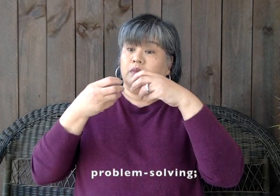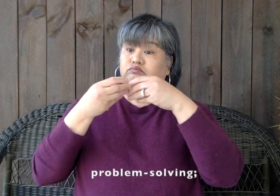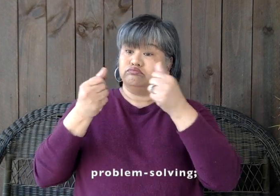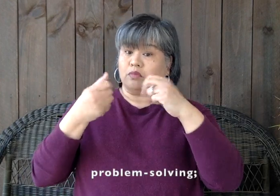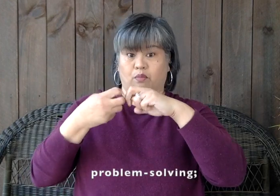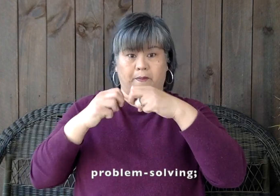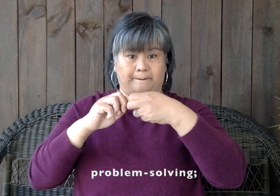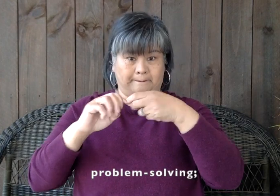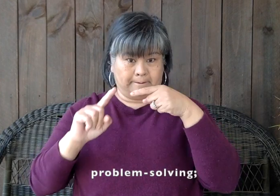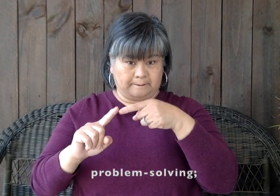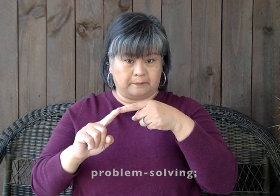problem solving,